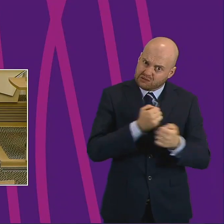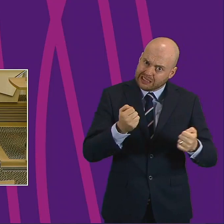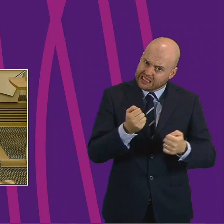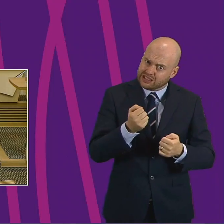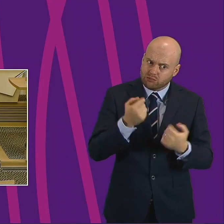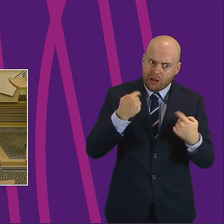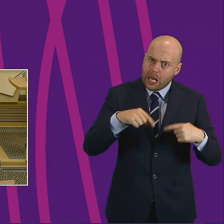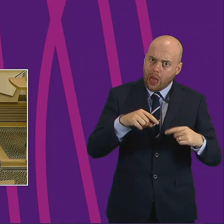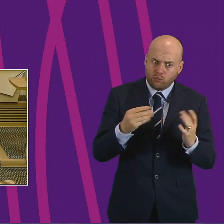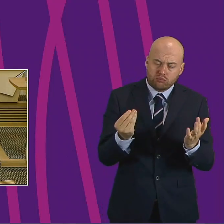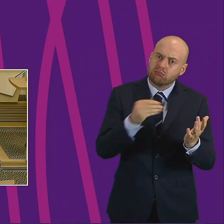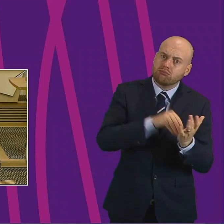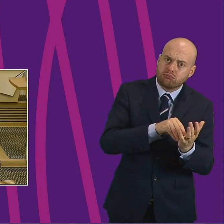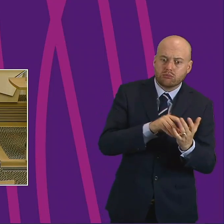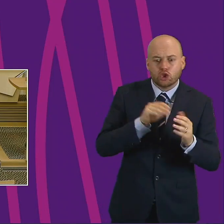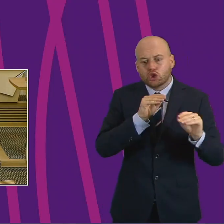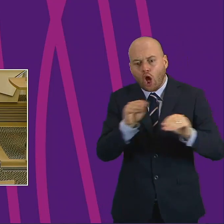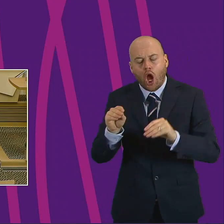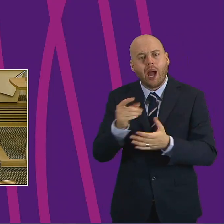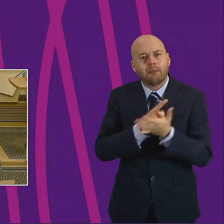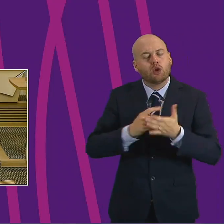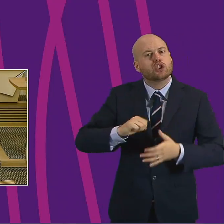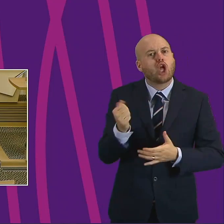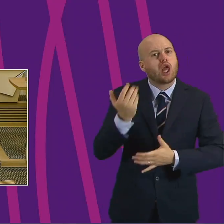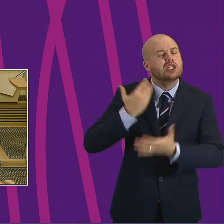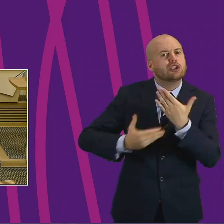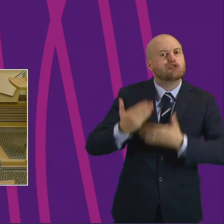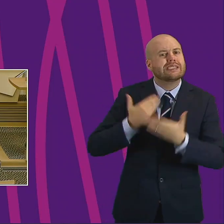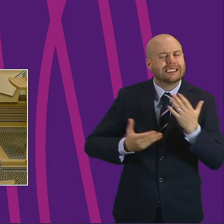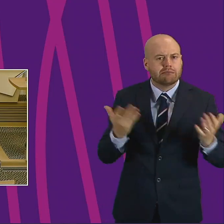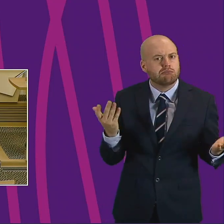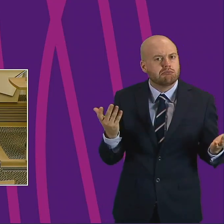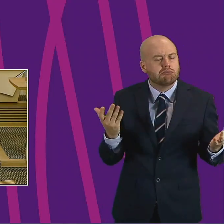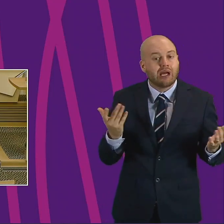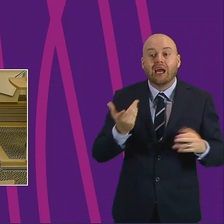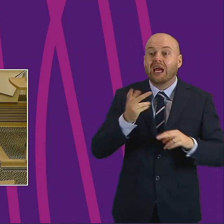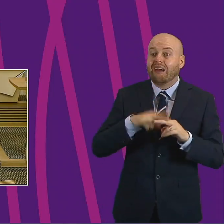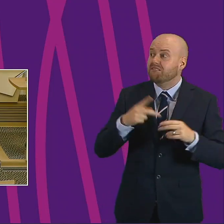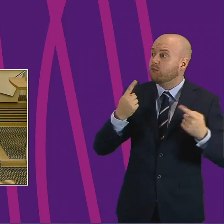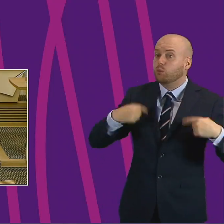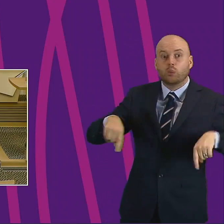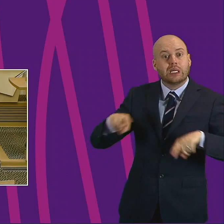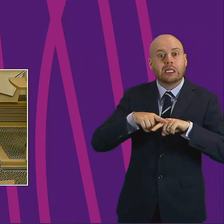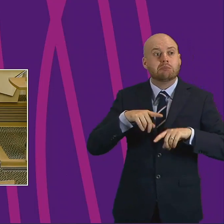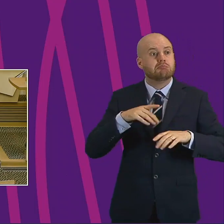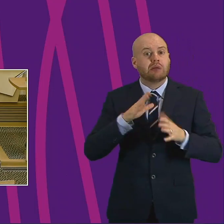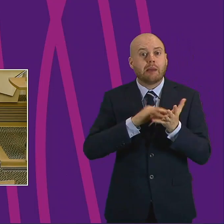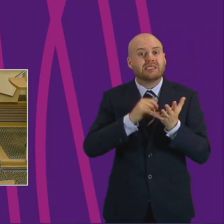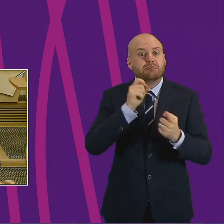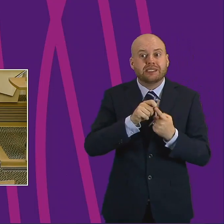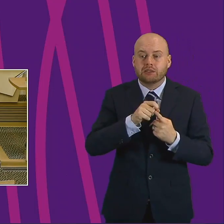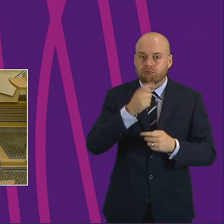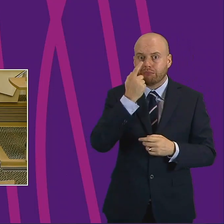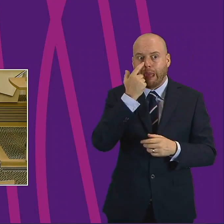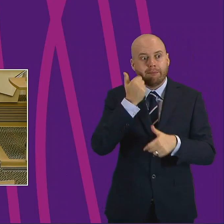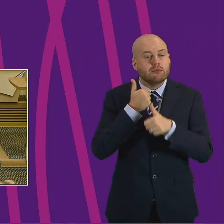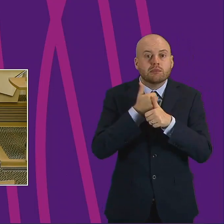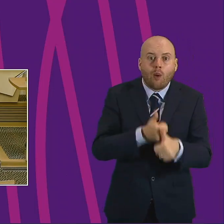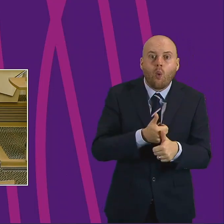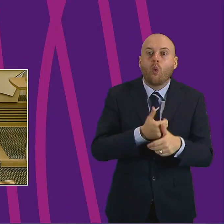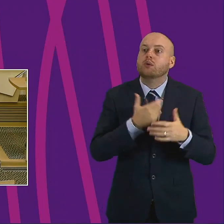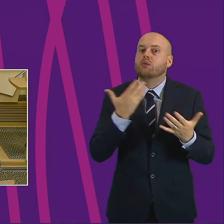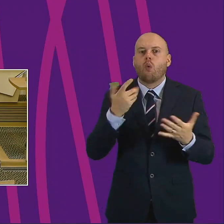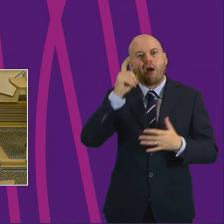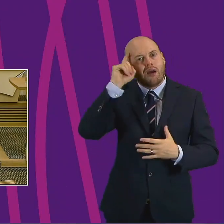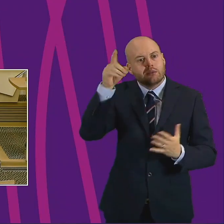taught in our schools. If there is something further that we can and should do in that regard, certainly I know the Deputy First Minister would be happy for me to say we